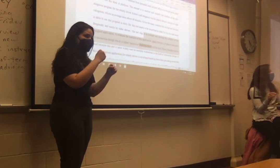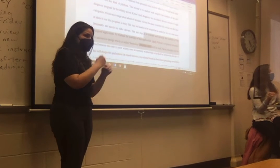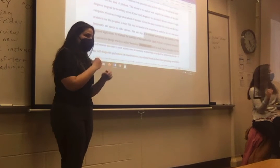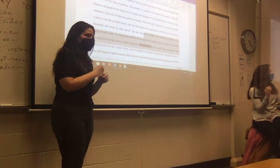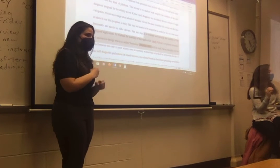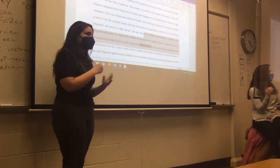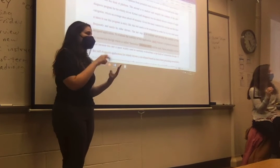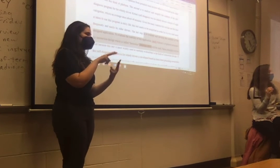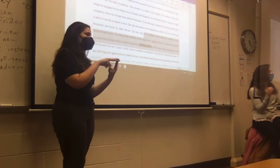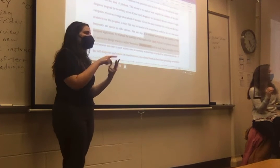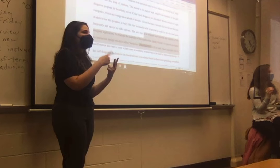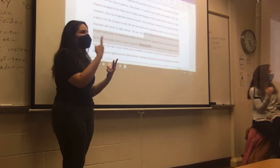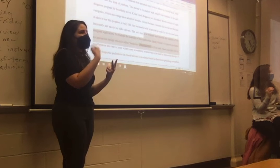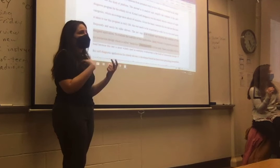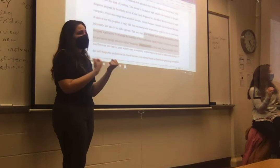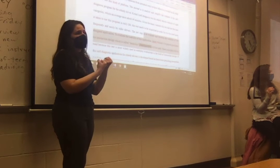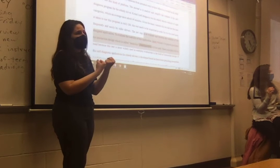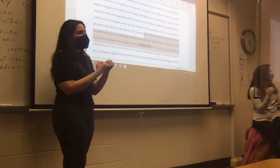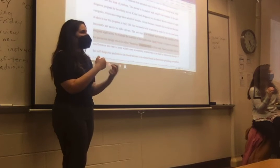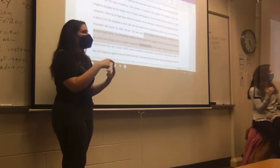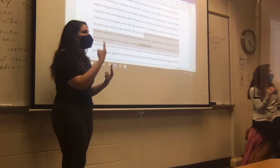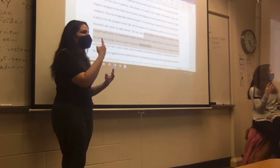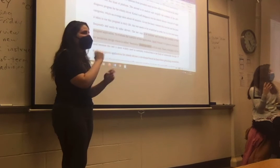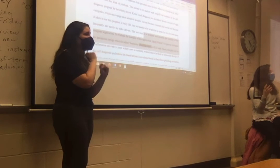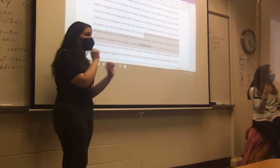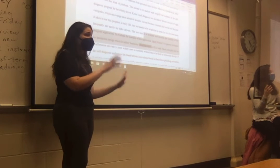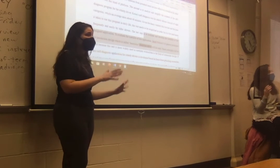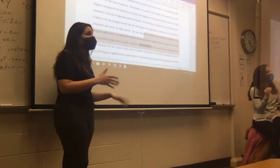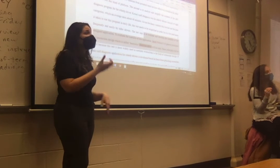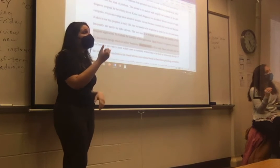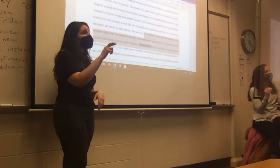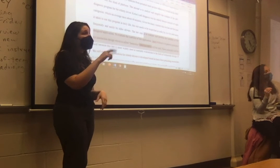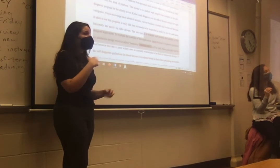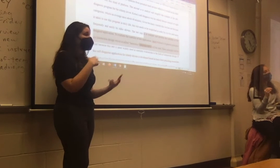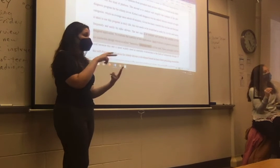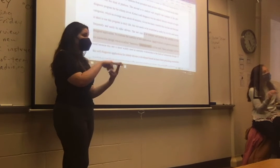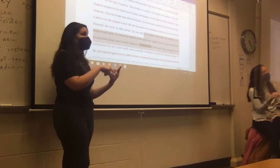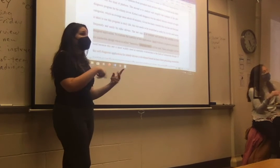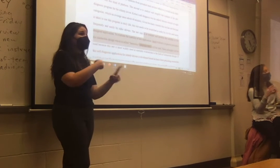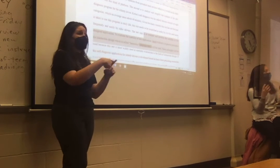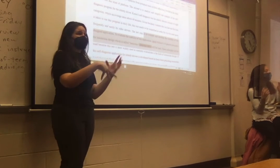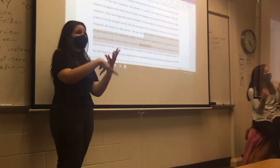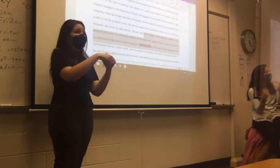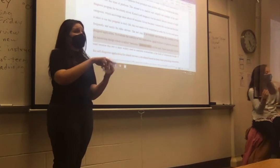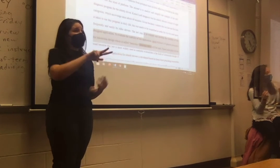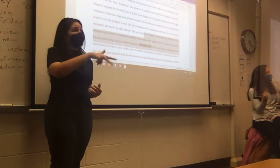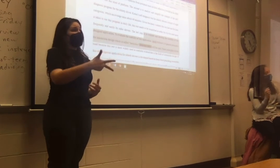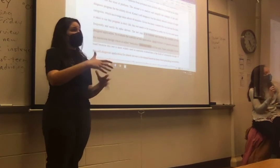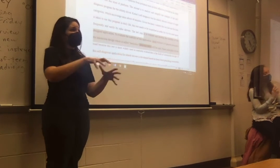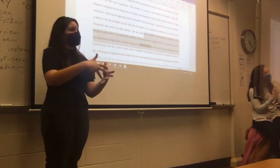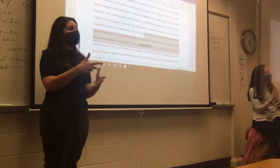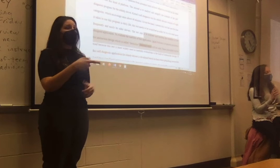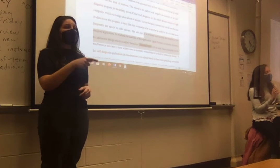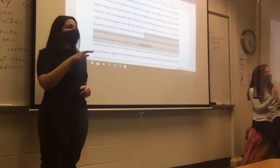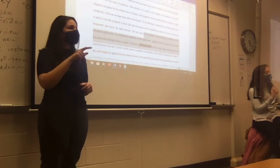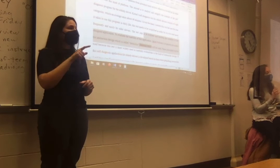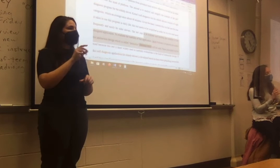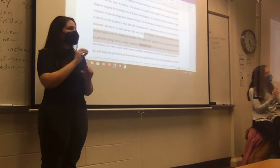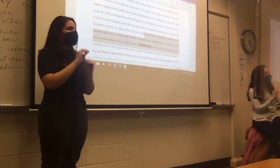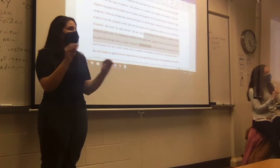even have a third group of students who aren't autistic and see if there's any difference.